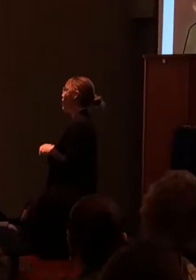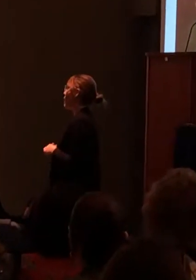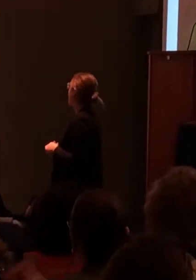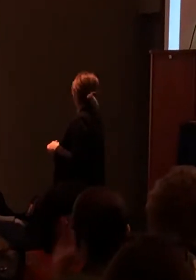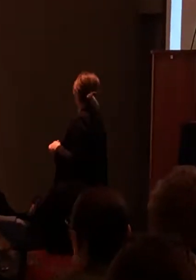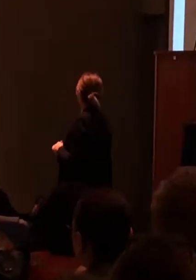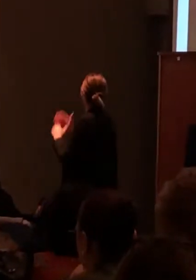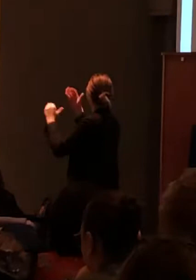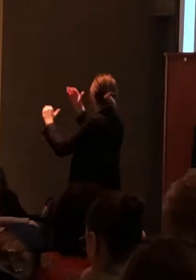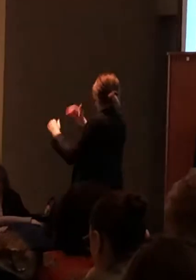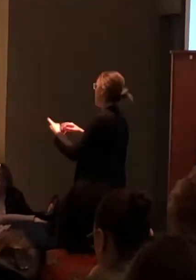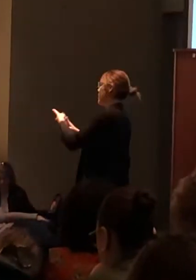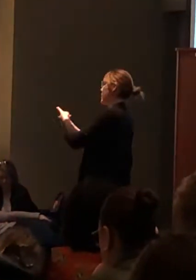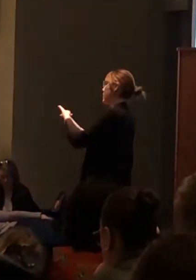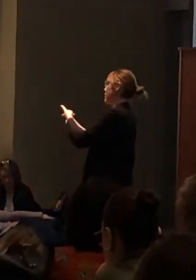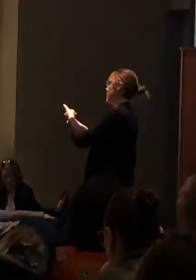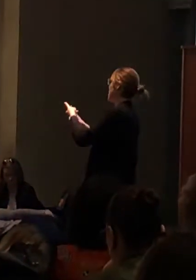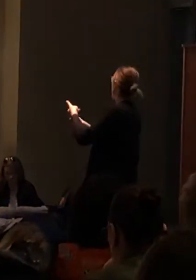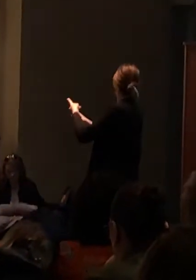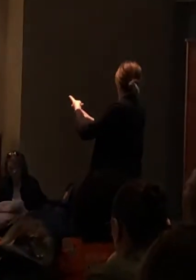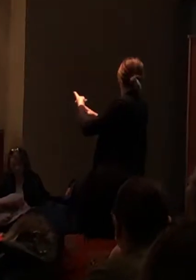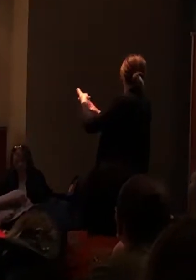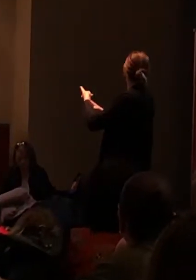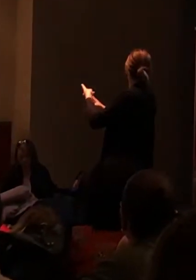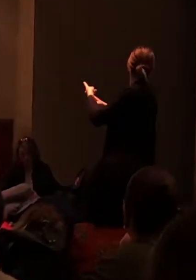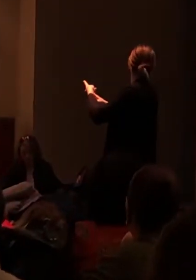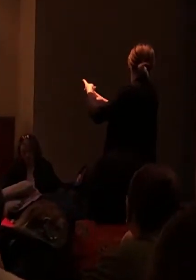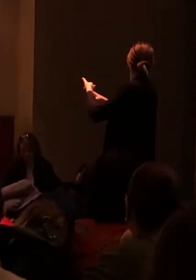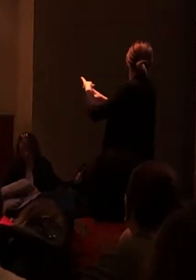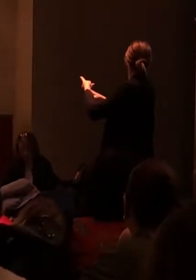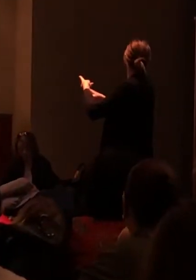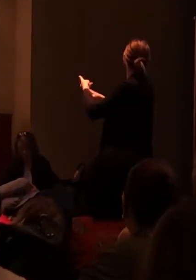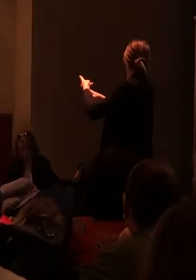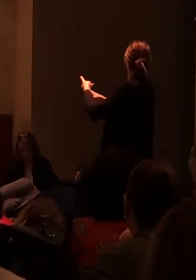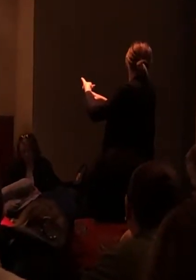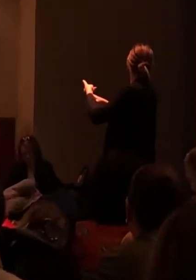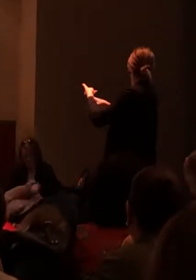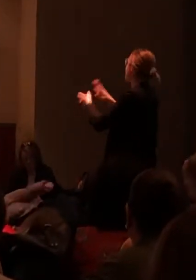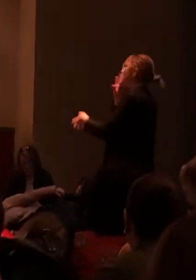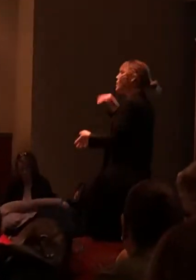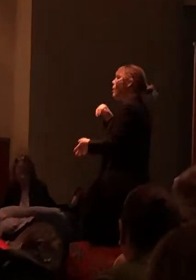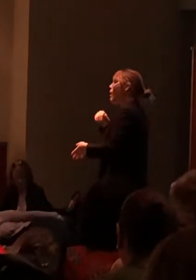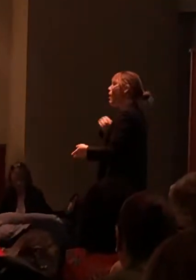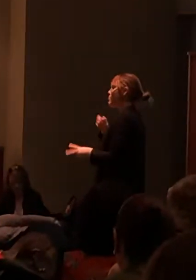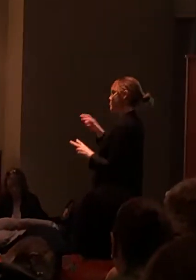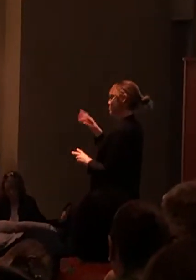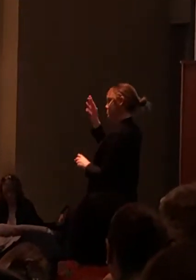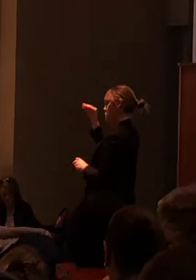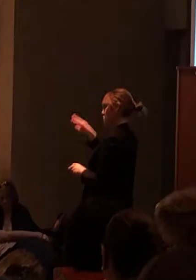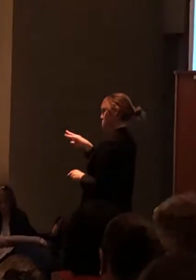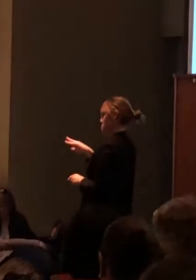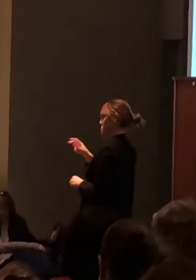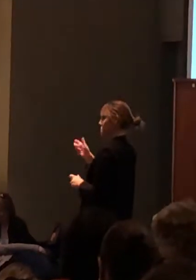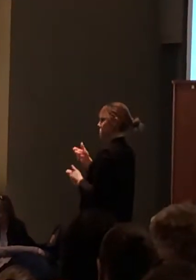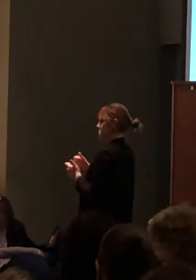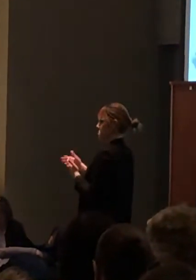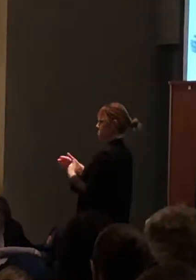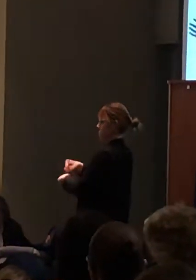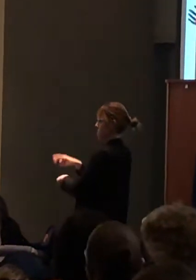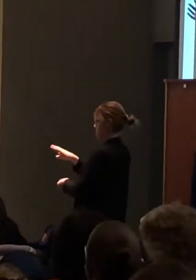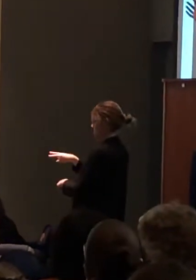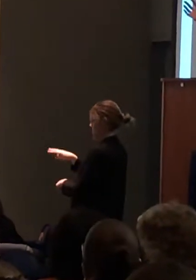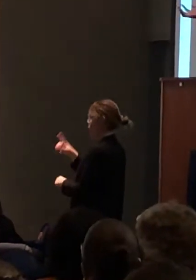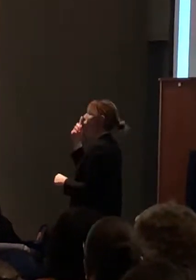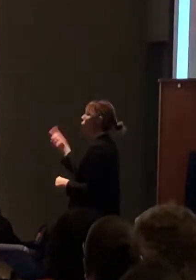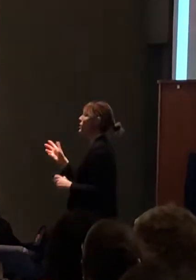And they're more likely to kick, punch, and move all around. You know, I can look at my boys at any given time, and they're just